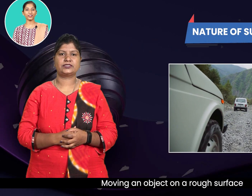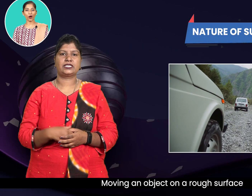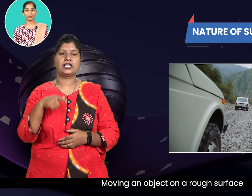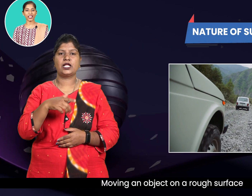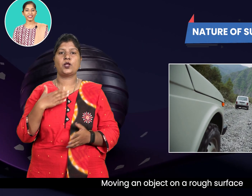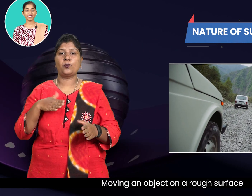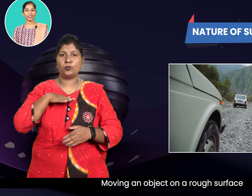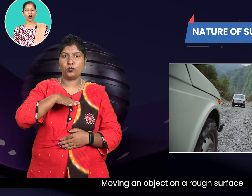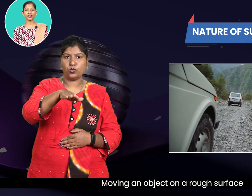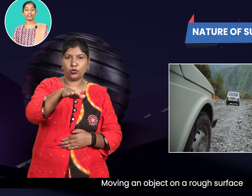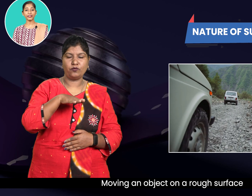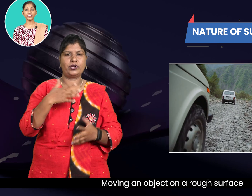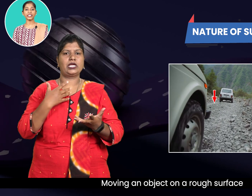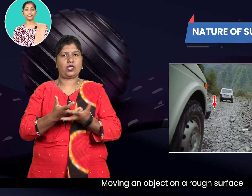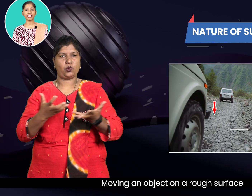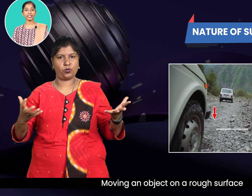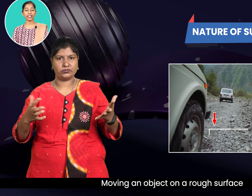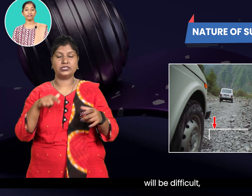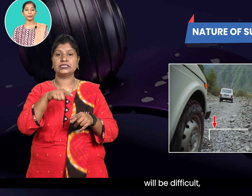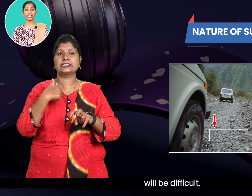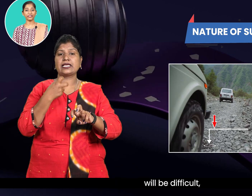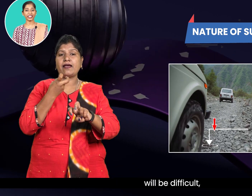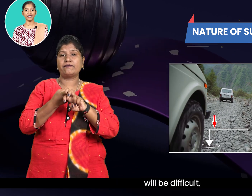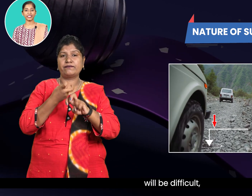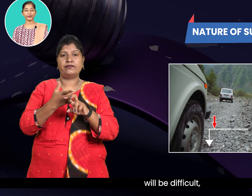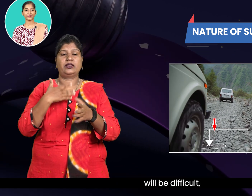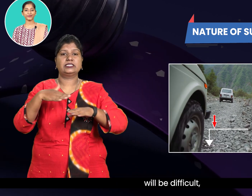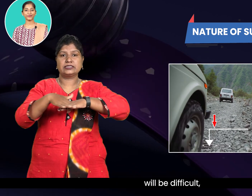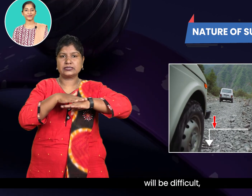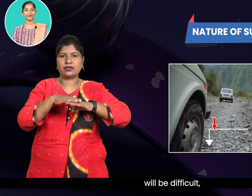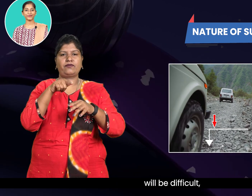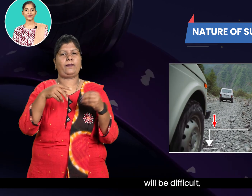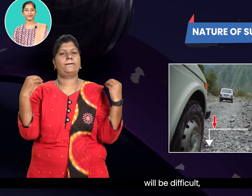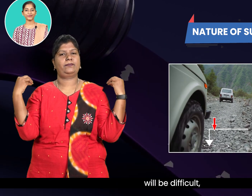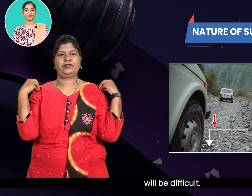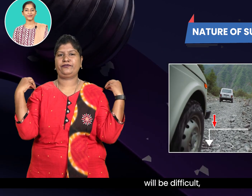Moving an object on a rough surface will be difficult.